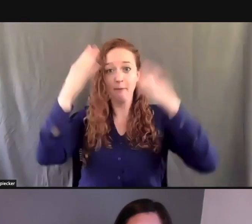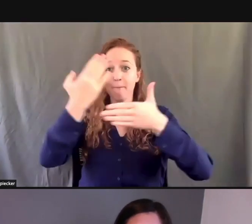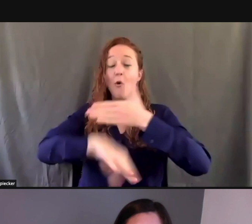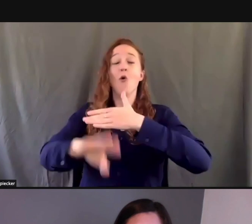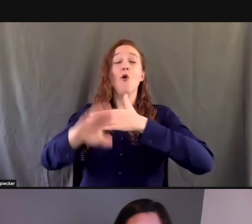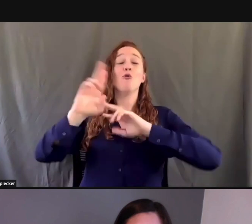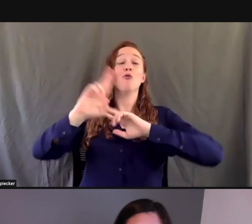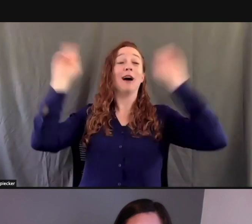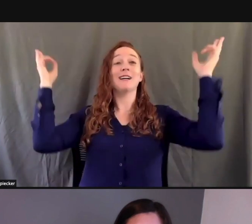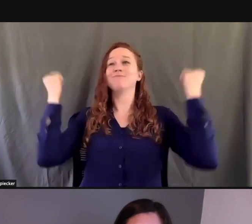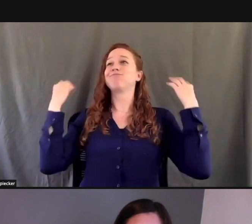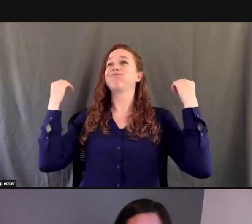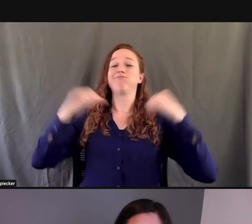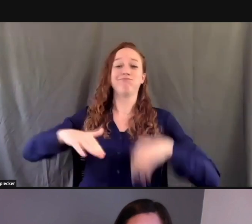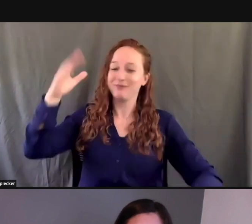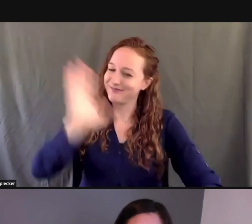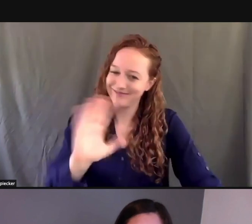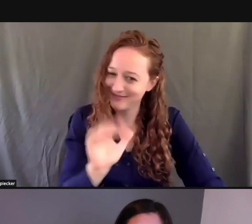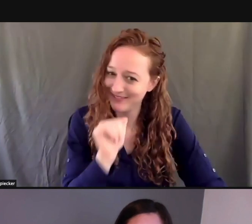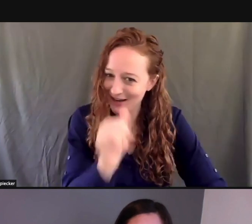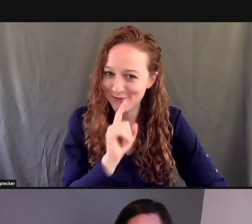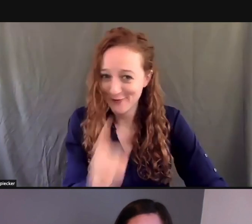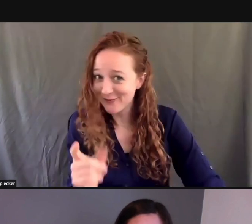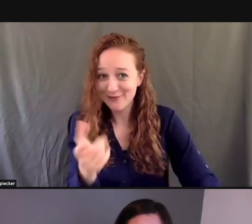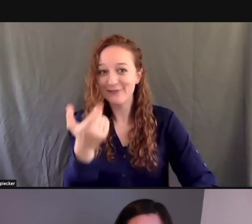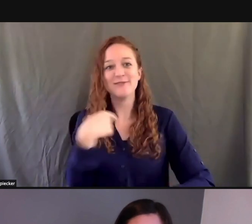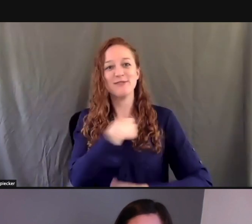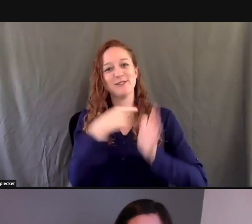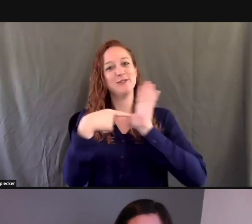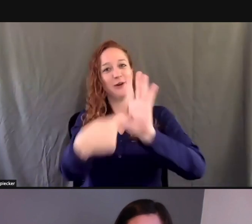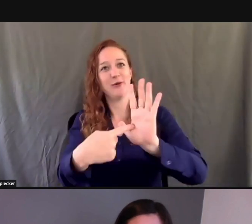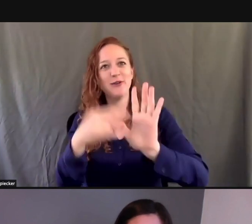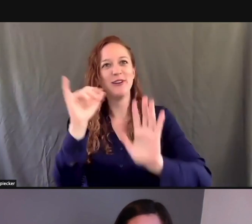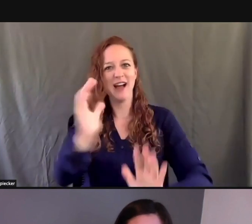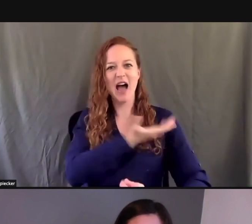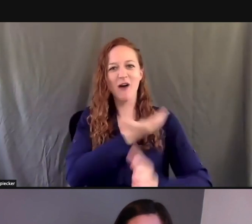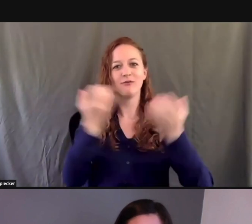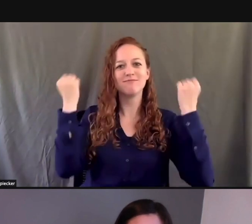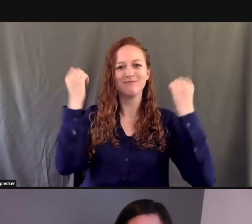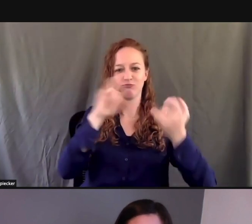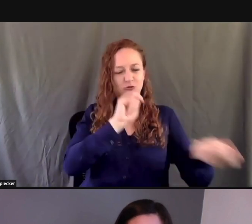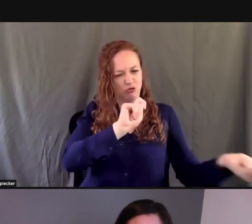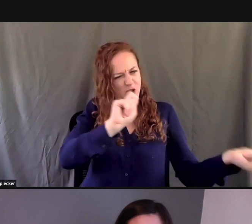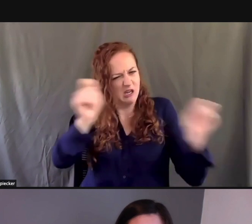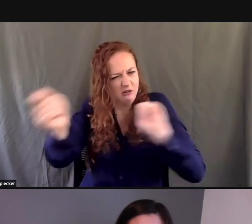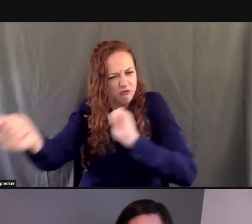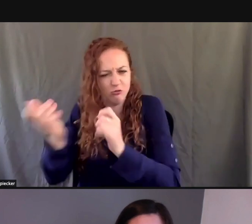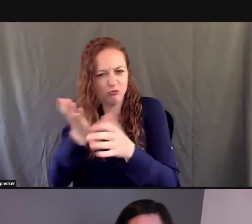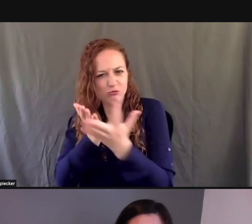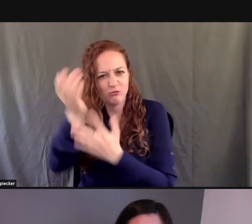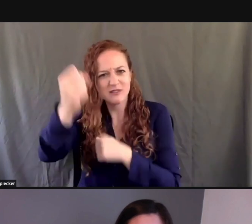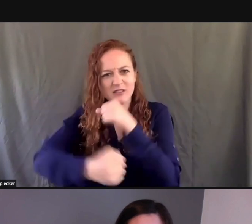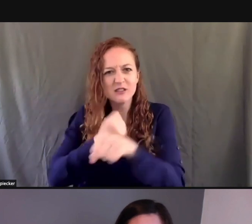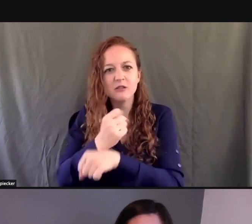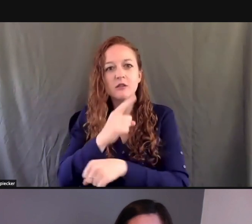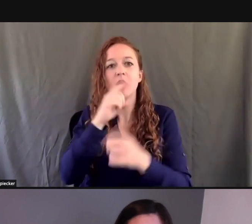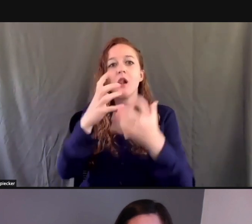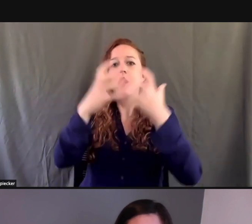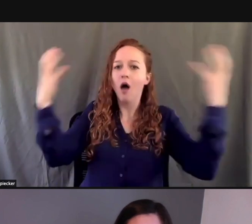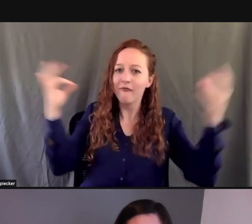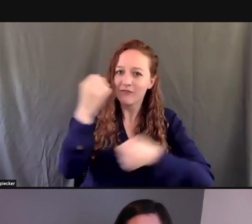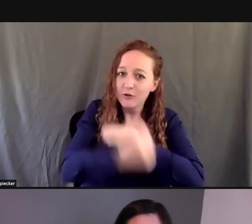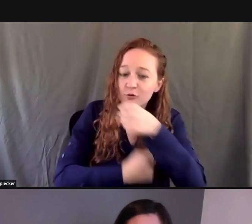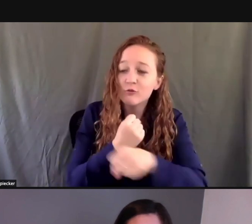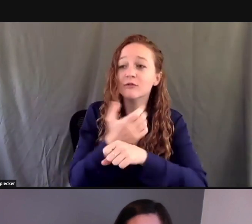Meaning, discourse, and knowledge is good science communication, allowing people to receive that information and connect it to